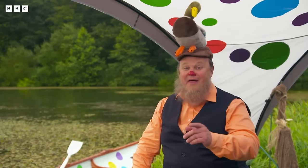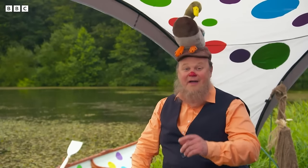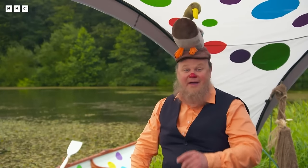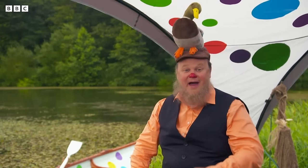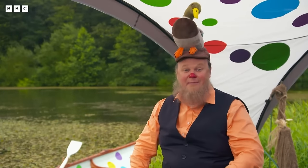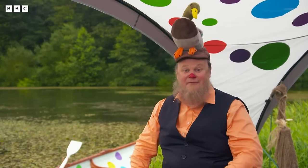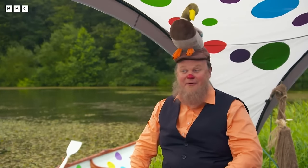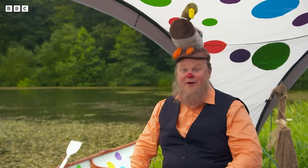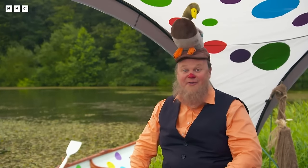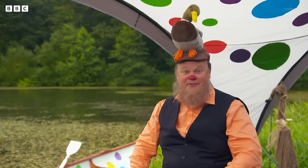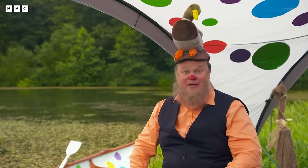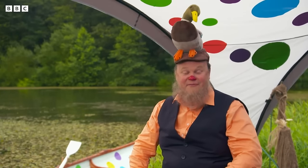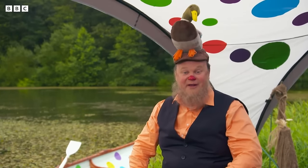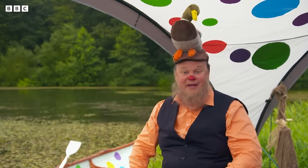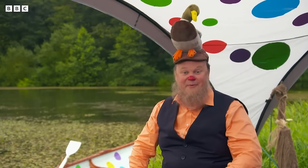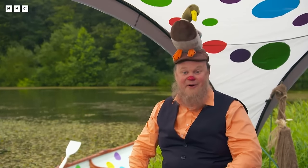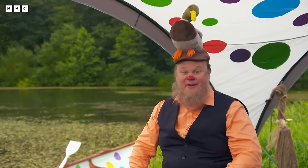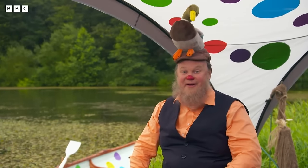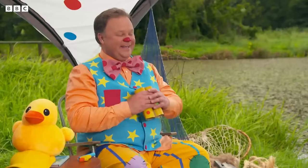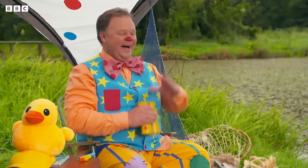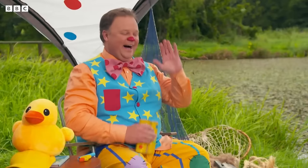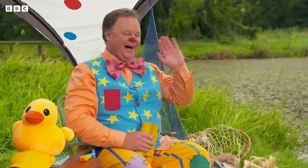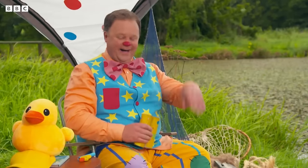That camouflage definitely worked.